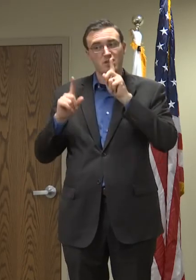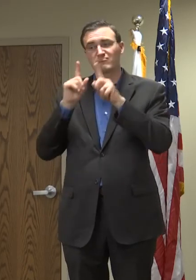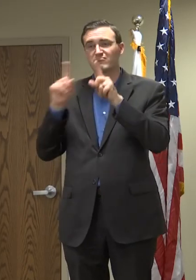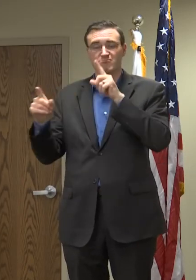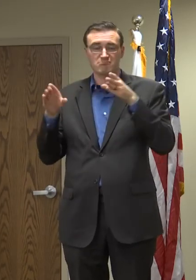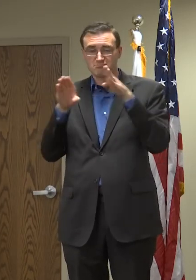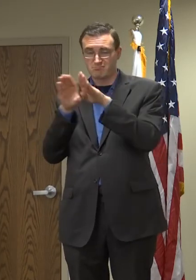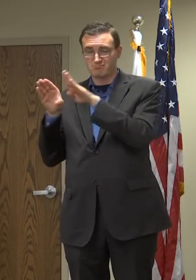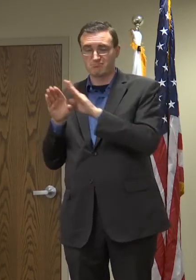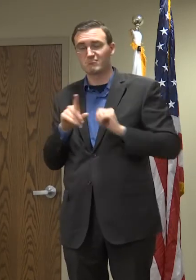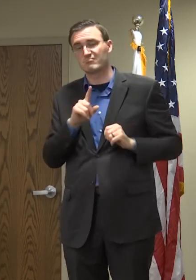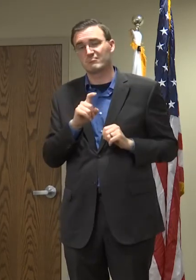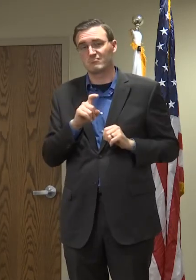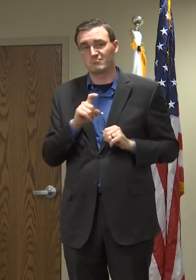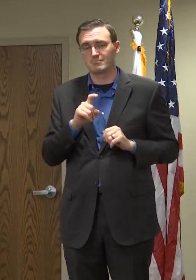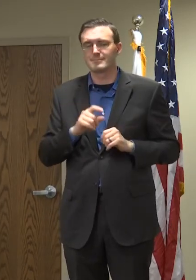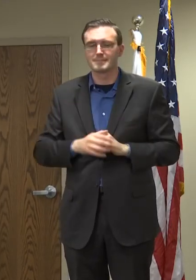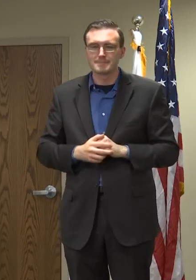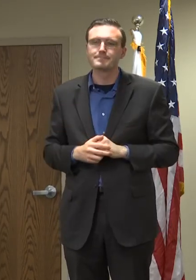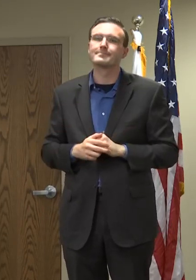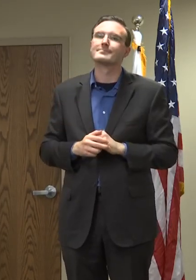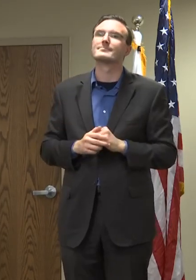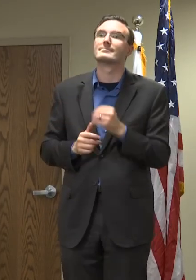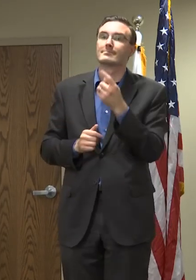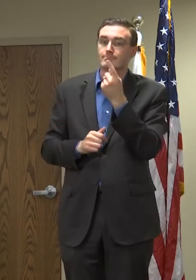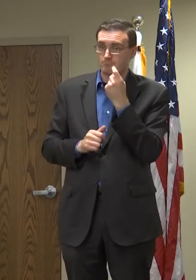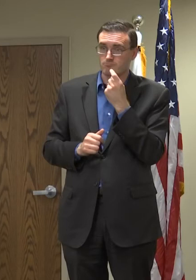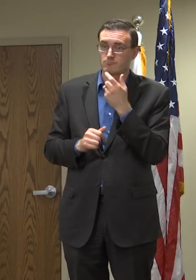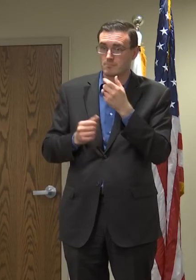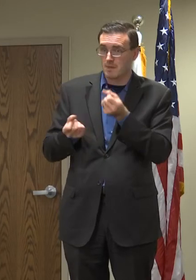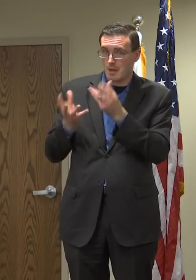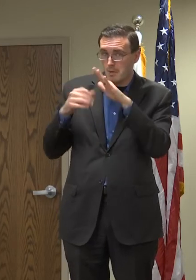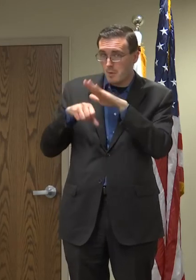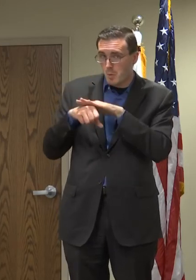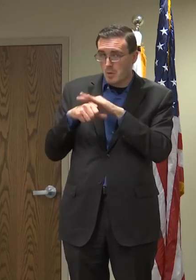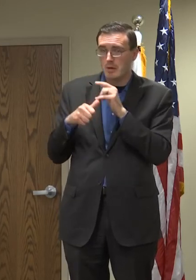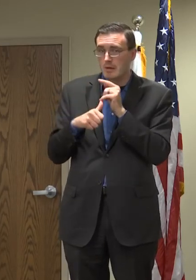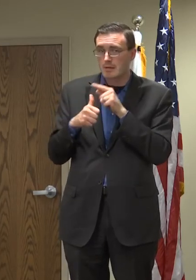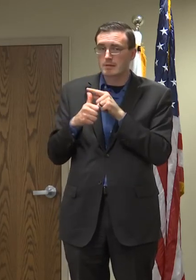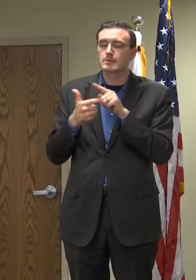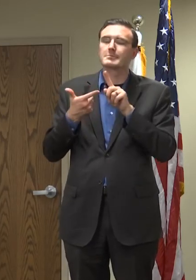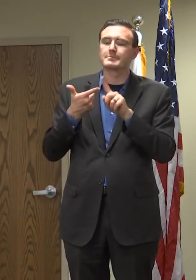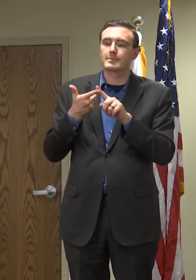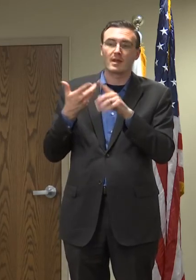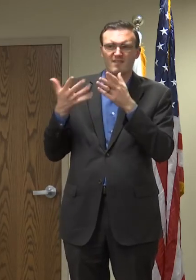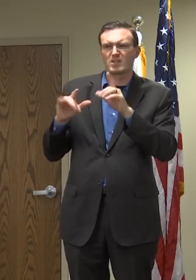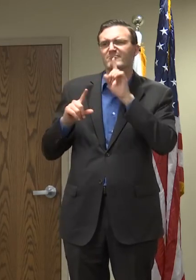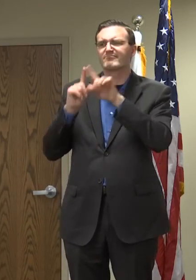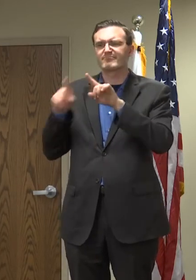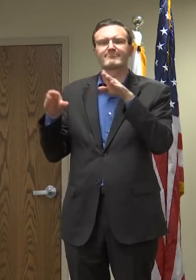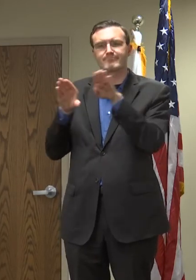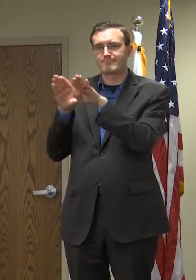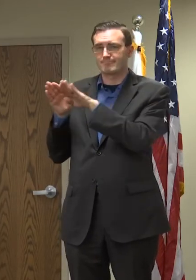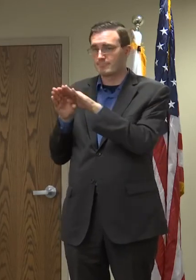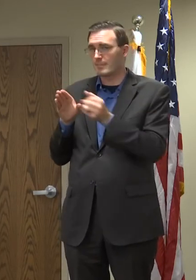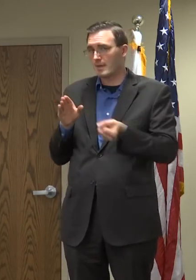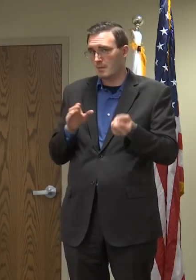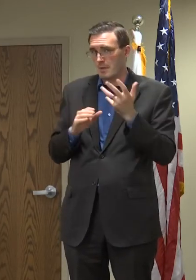to businesses and how many have been shut down? I believe that we reported how many complaints had come